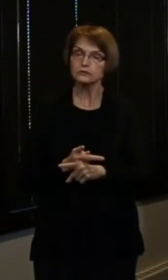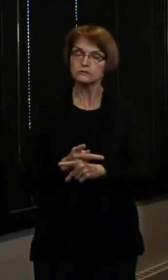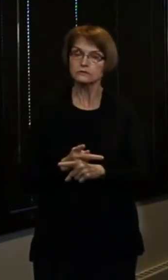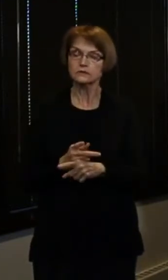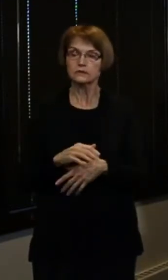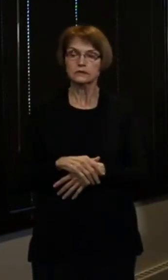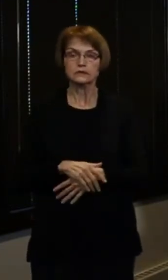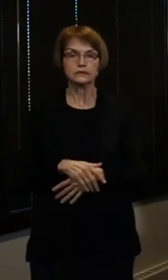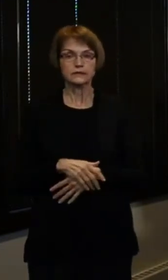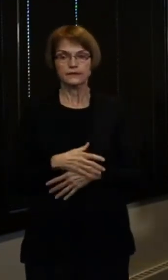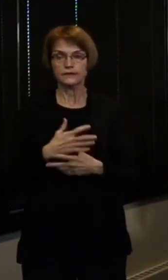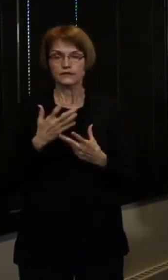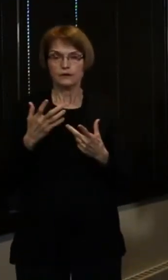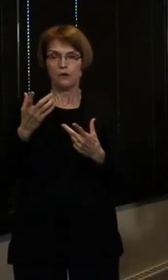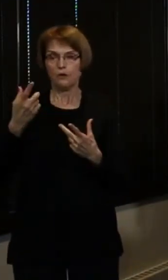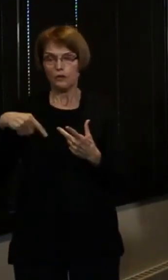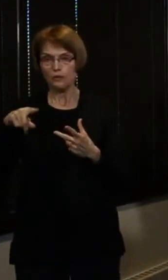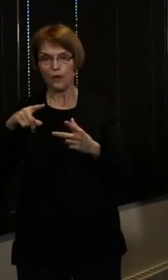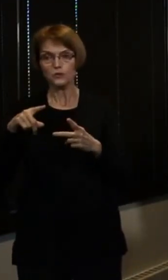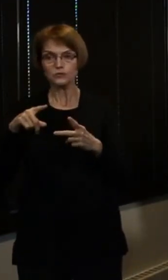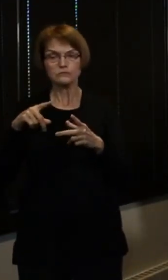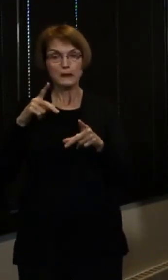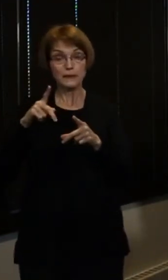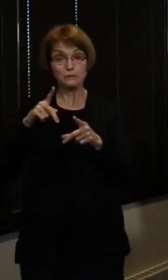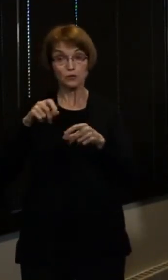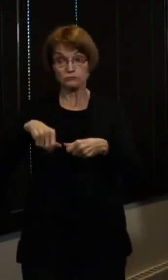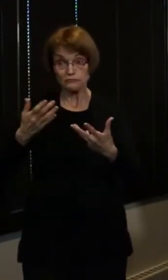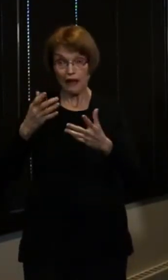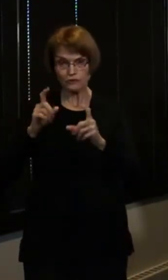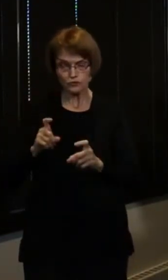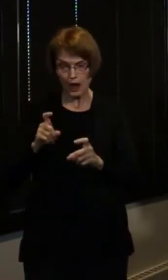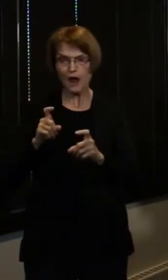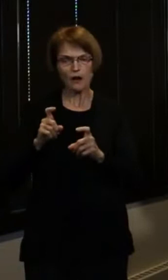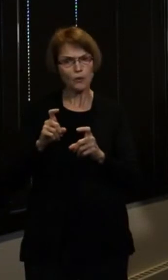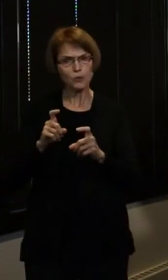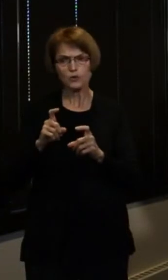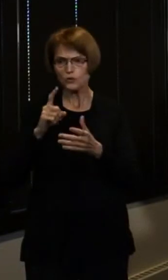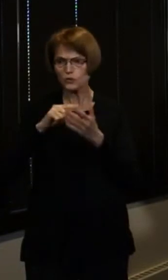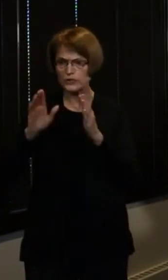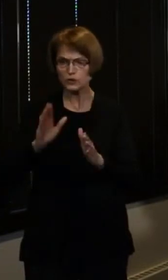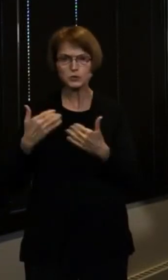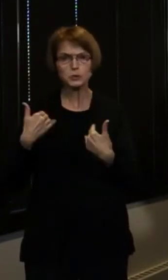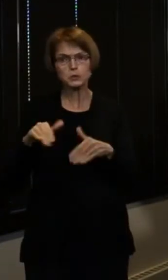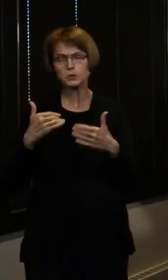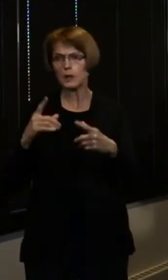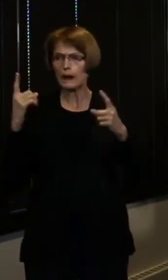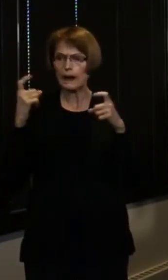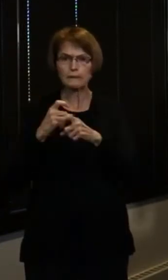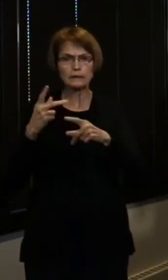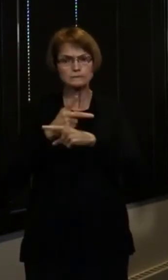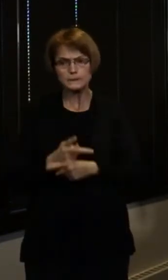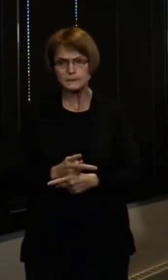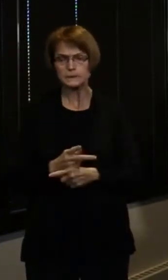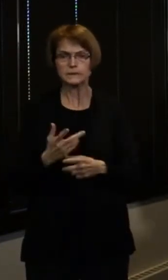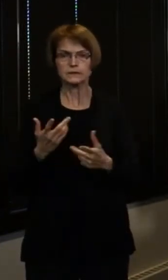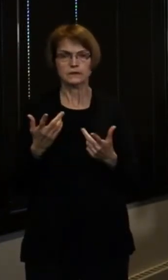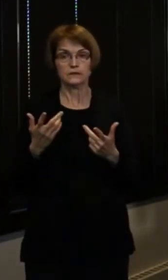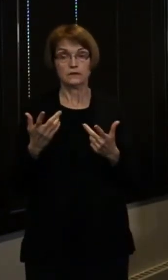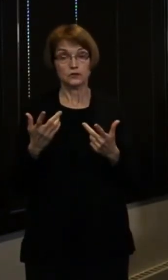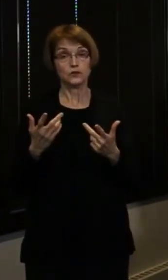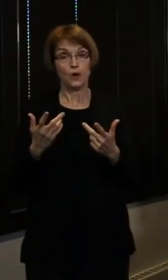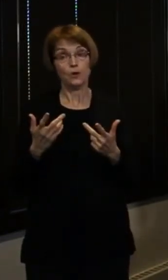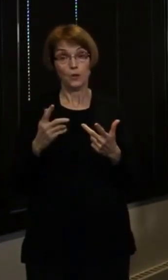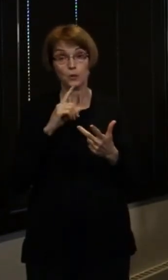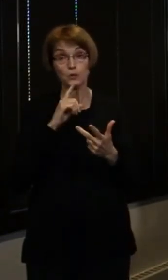the trial participants or the trial researchers perform. And so they're not equivalent one to the other. Although it's